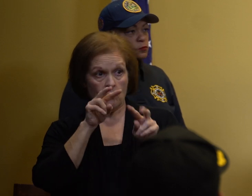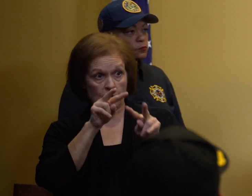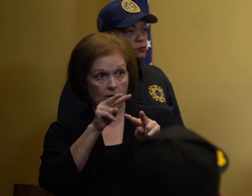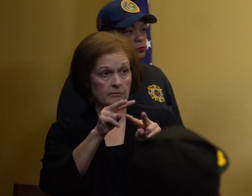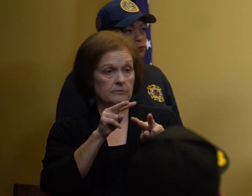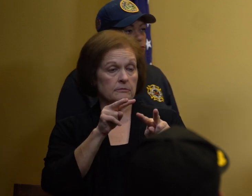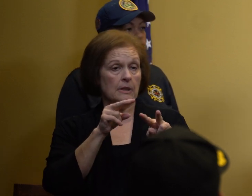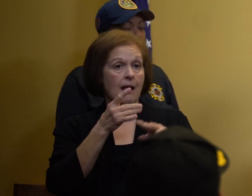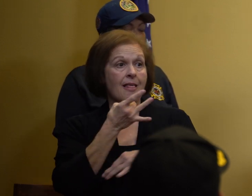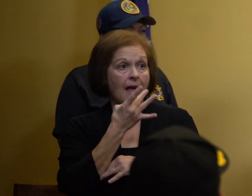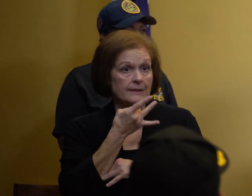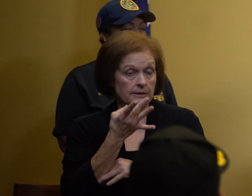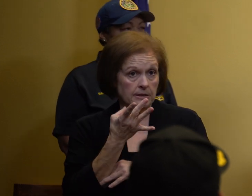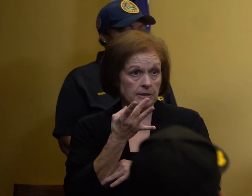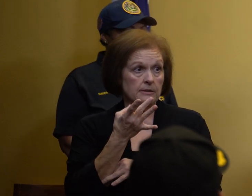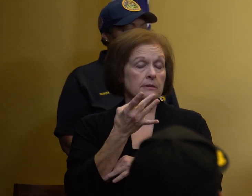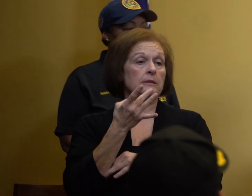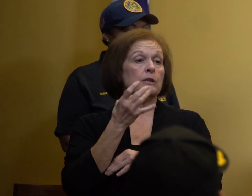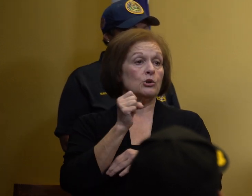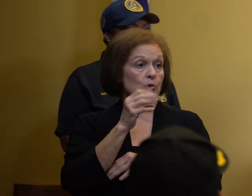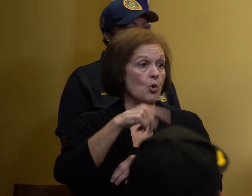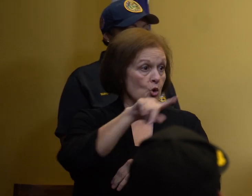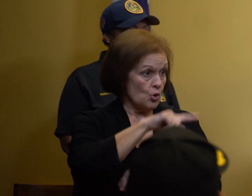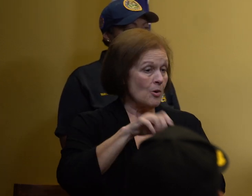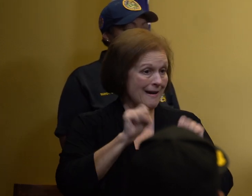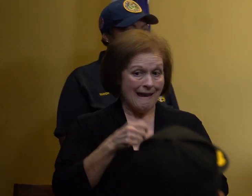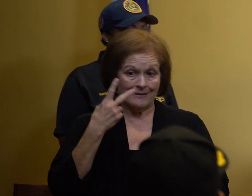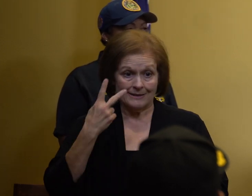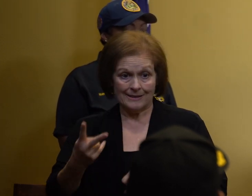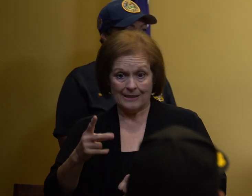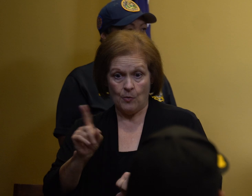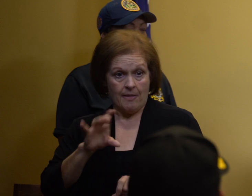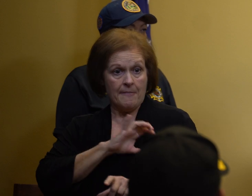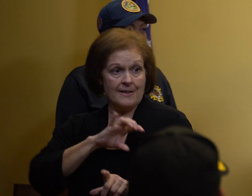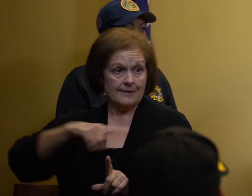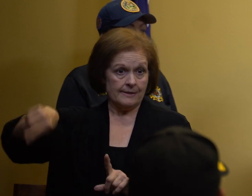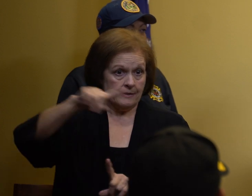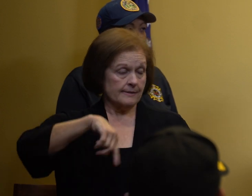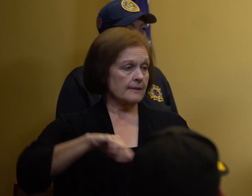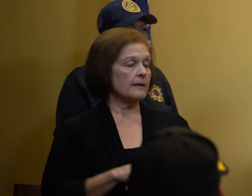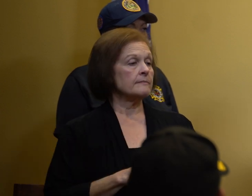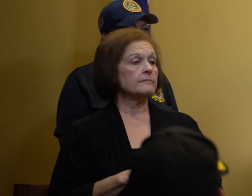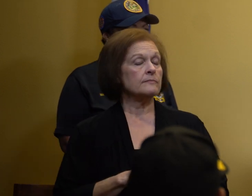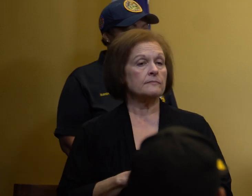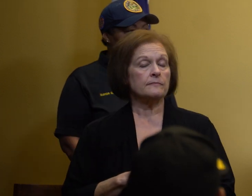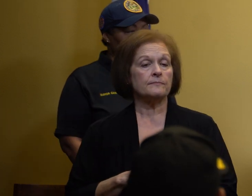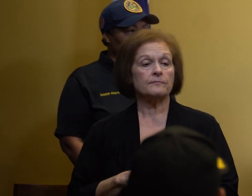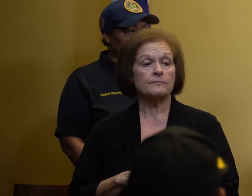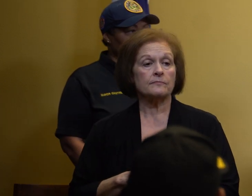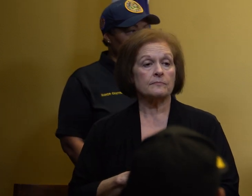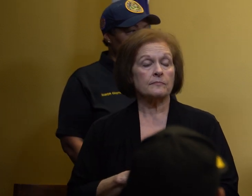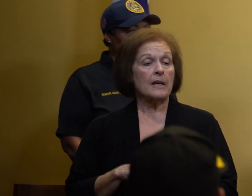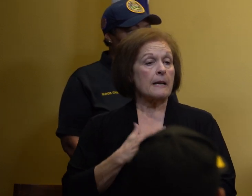our visibility and presence so that you see that our officers are out there. We have asked, you've heard numerous times,